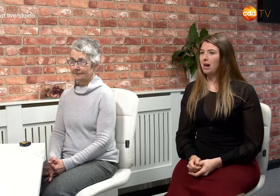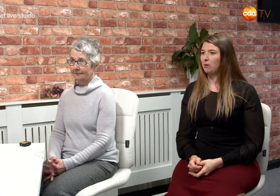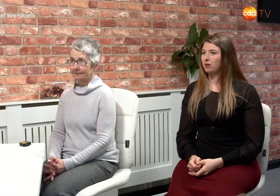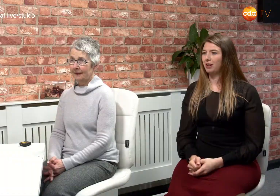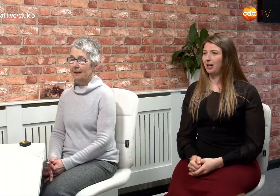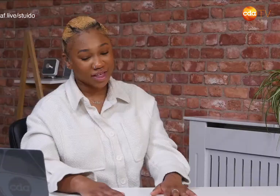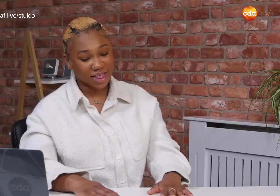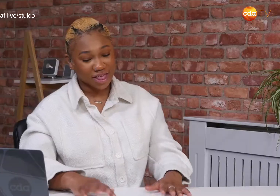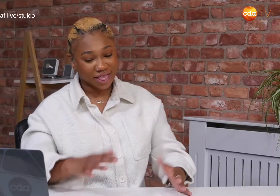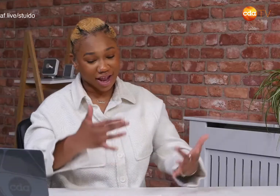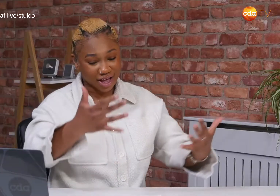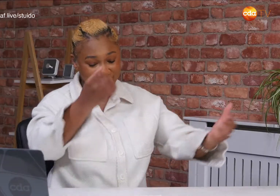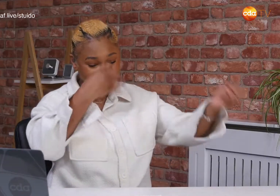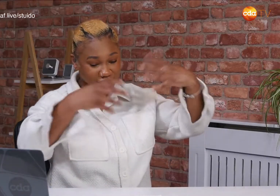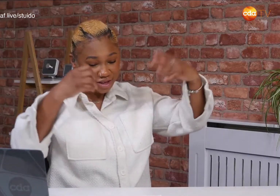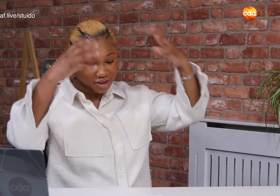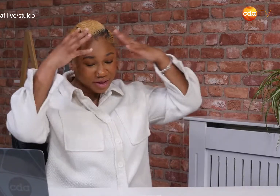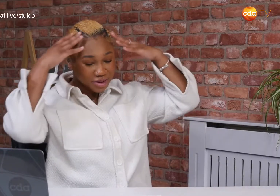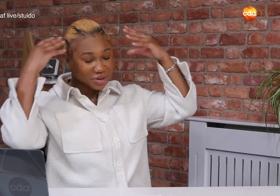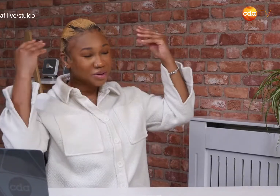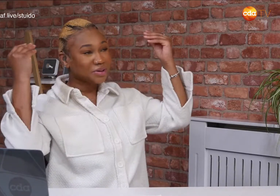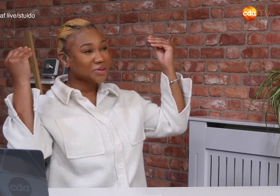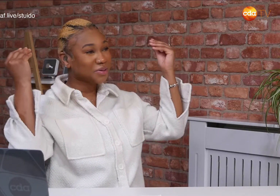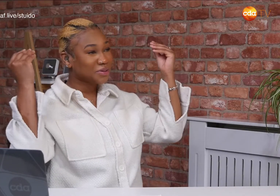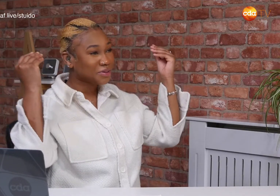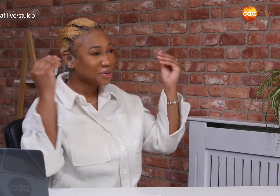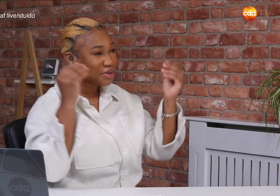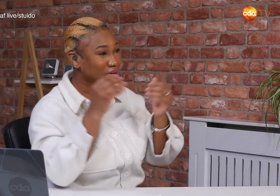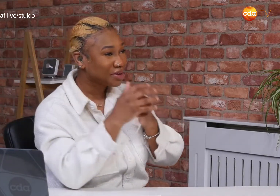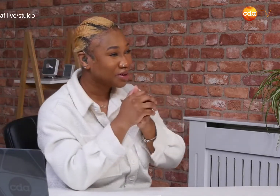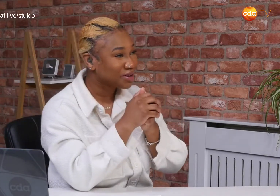Oh, wow. Okay. But you asked